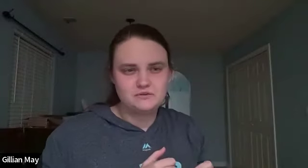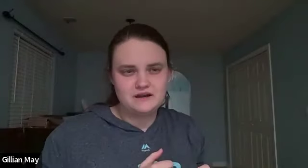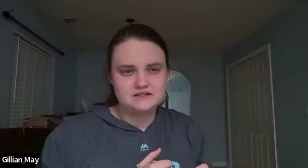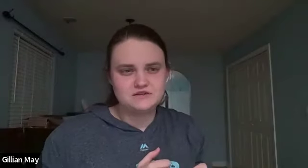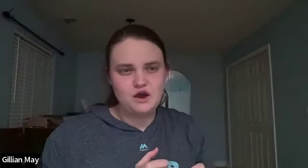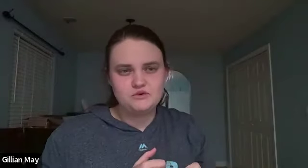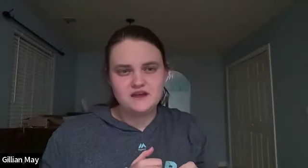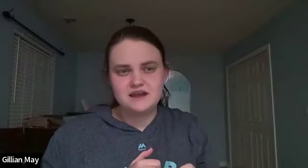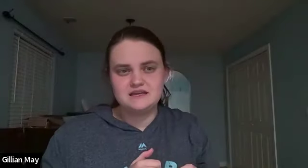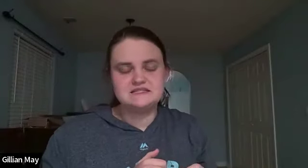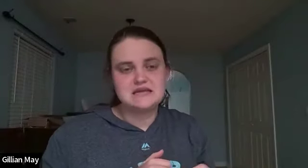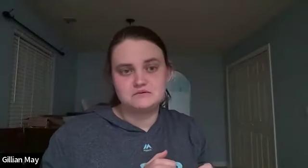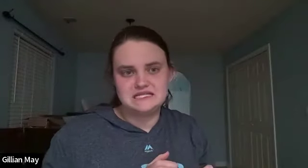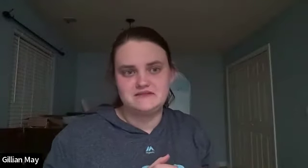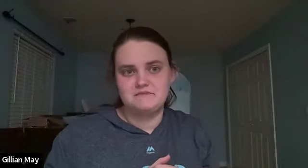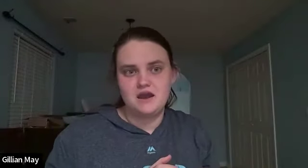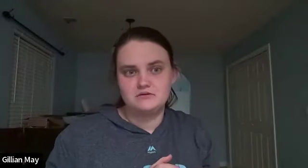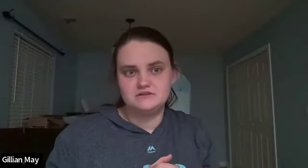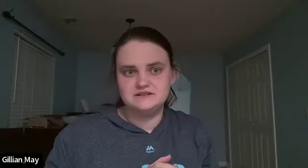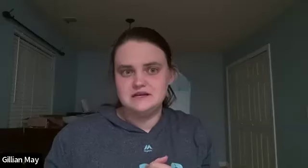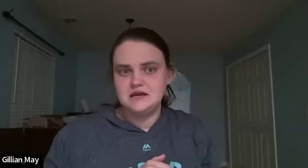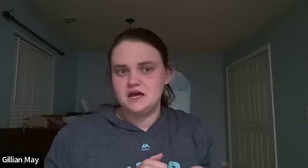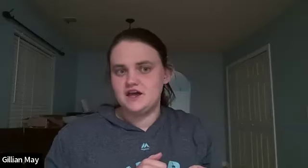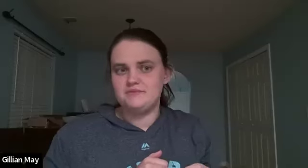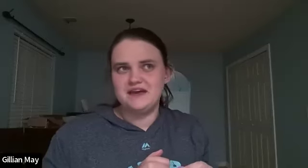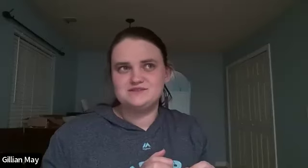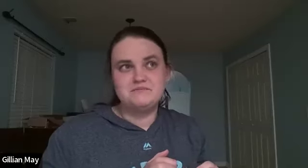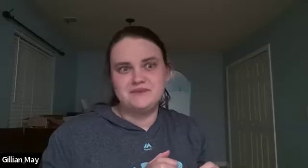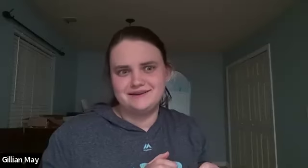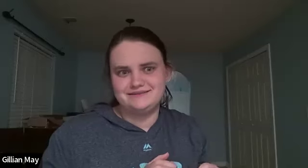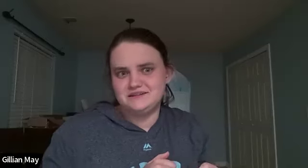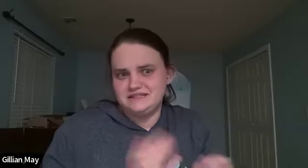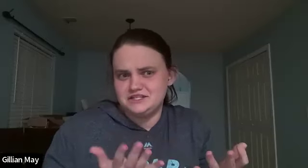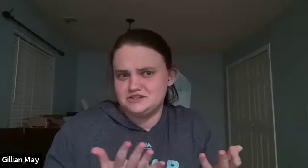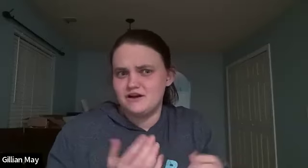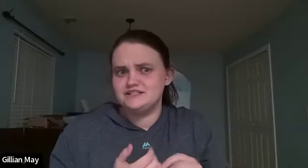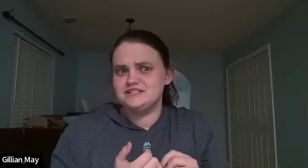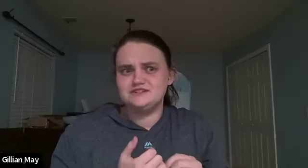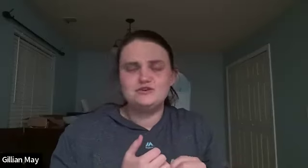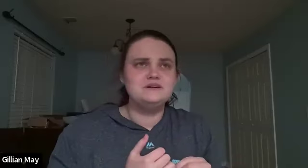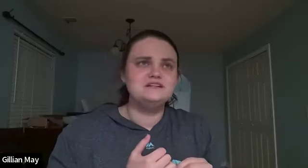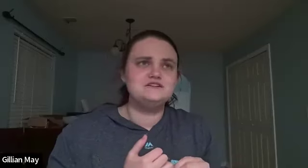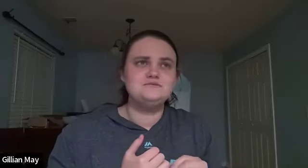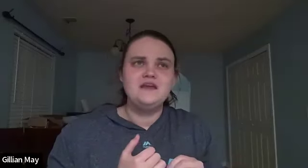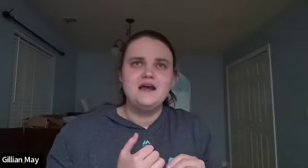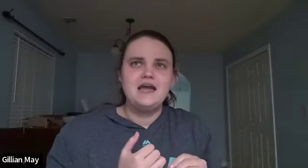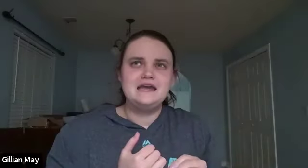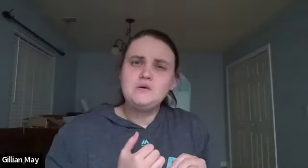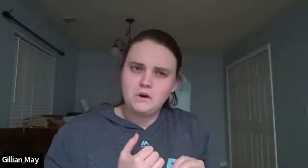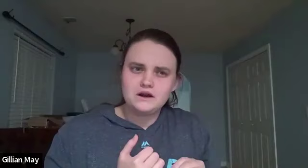way to also help with that is sounding them out. That's what my teachers, college teachers told me to do. And it